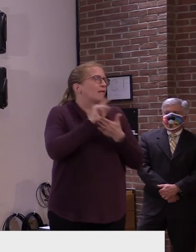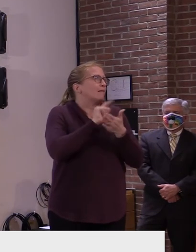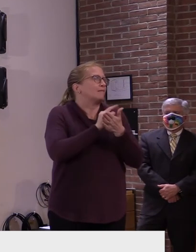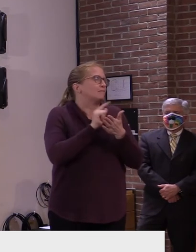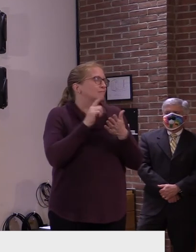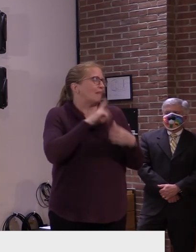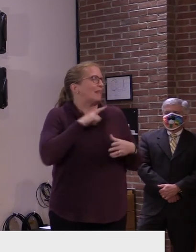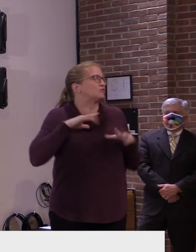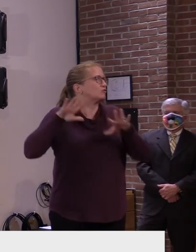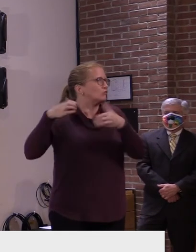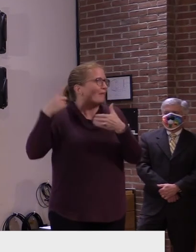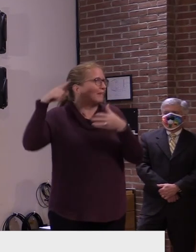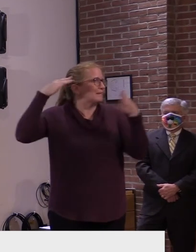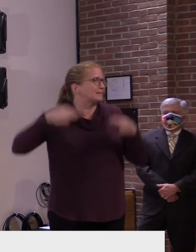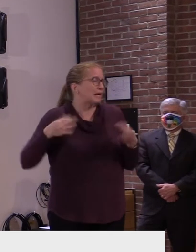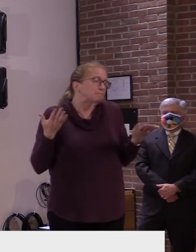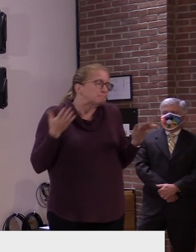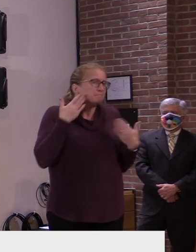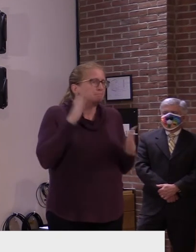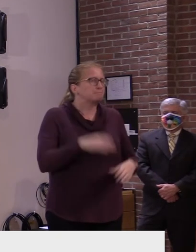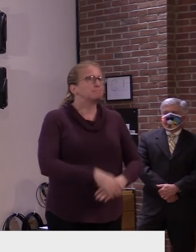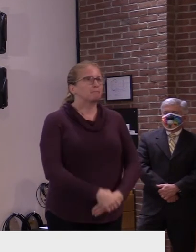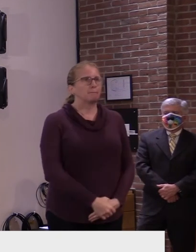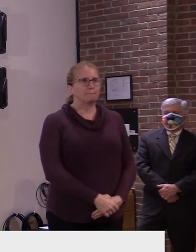anything to add to that